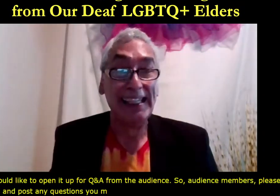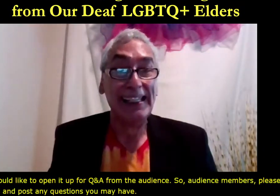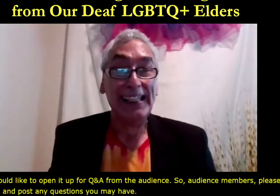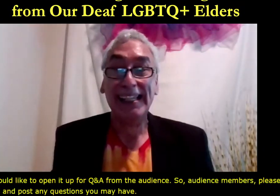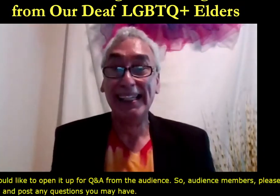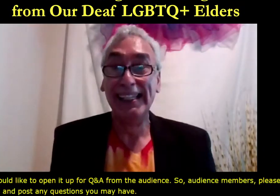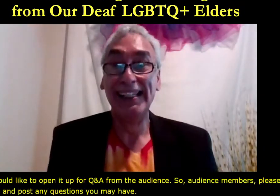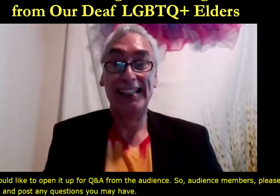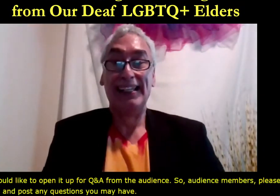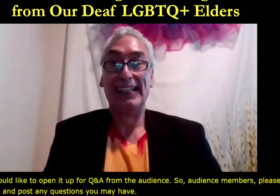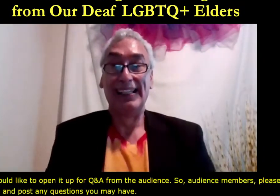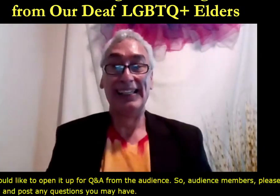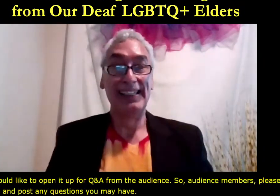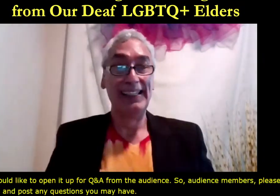and jack do we have any questions